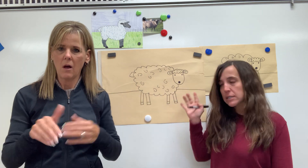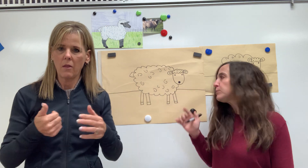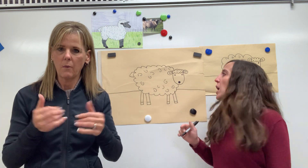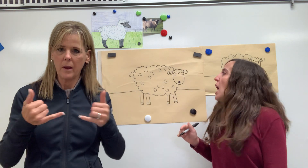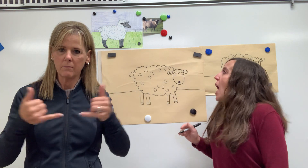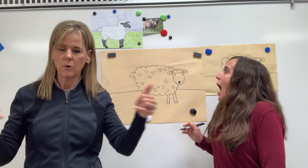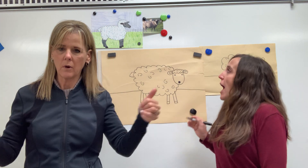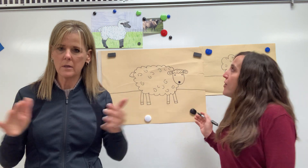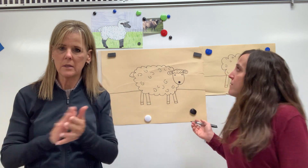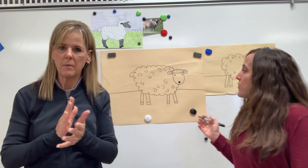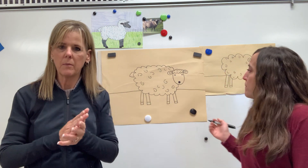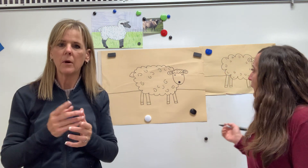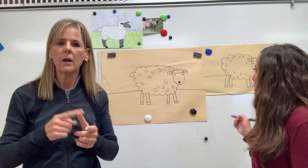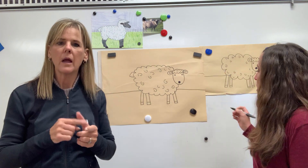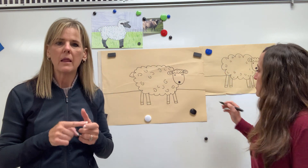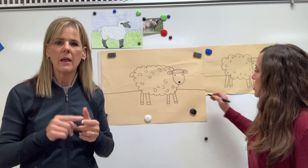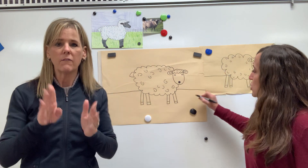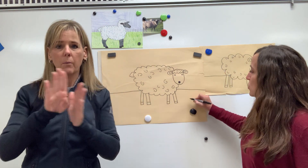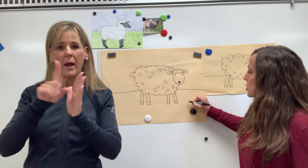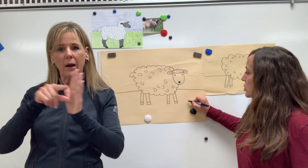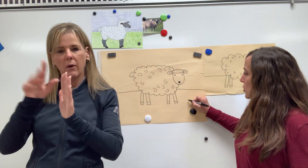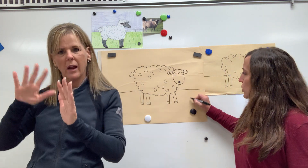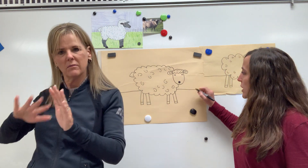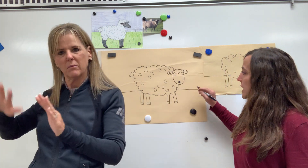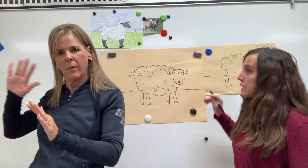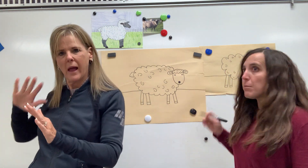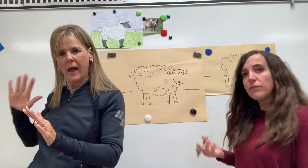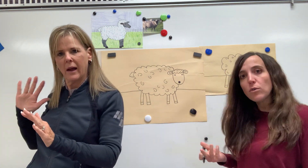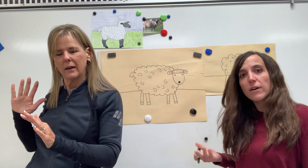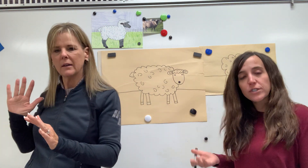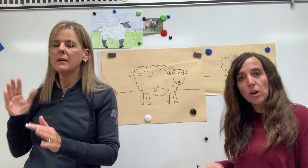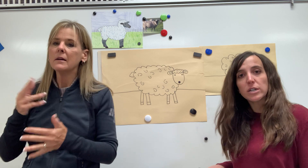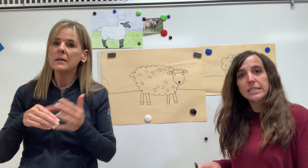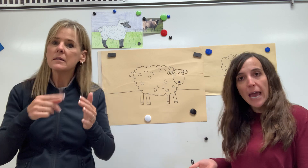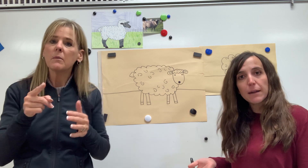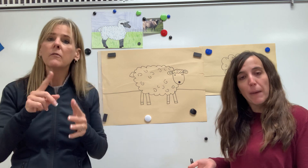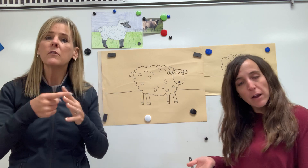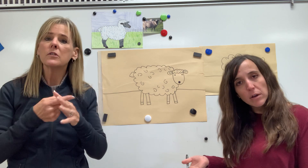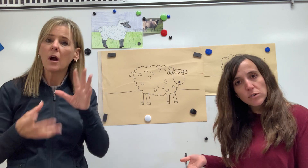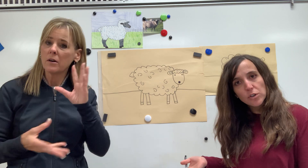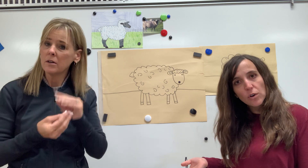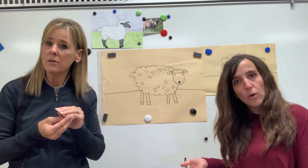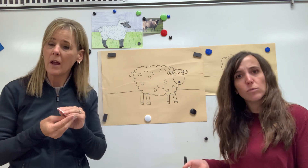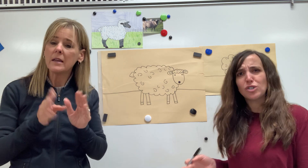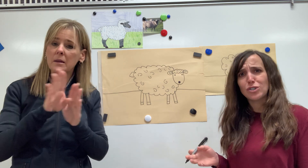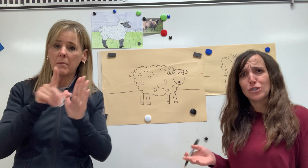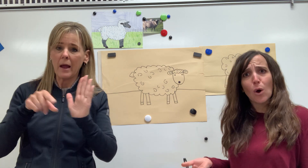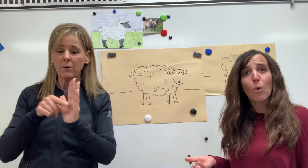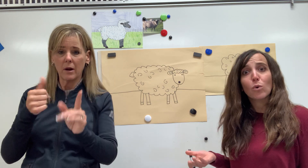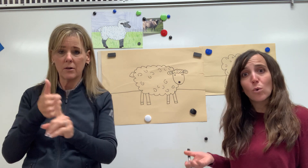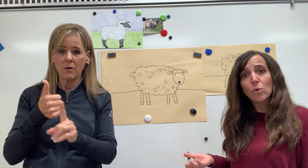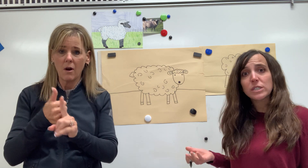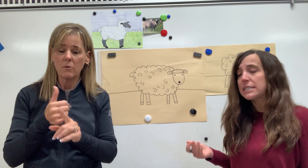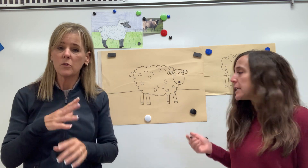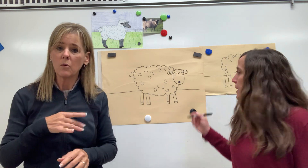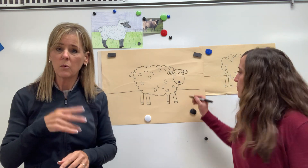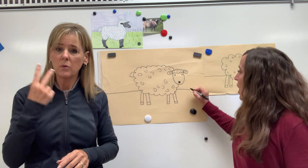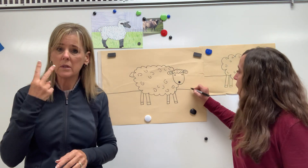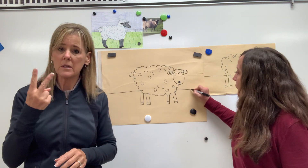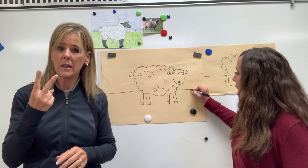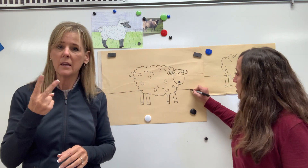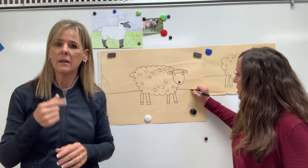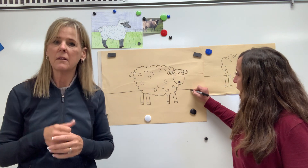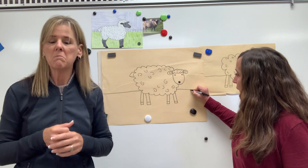way across. And then for background, you could certainly, some of you have started to add background on your own, which is so cool to